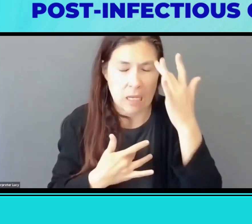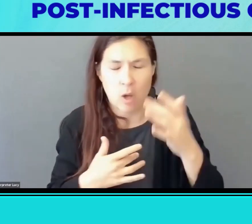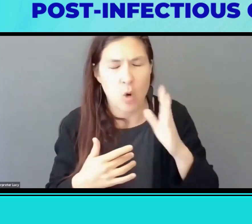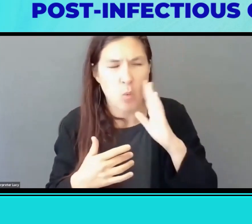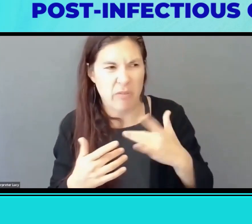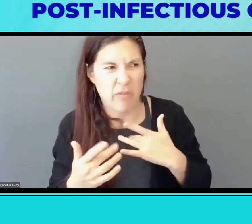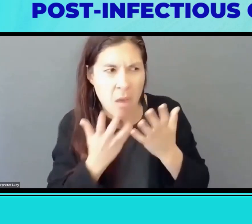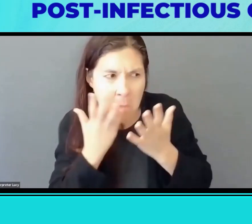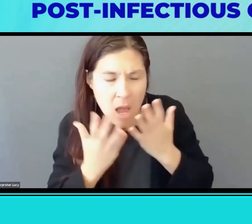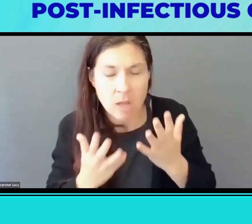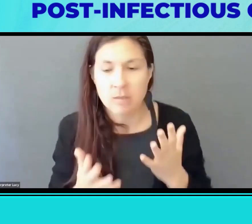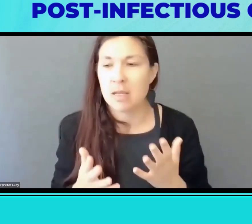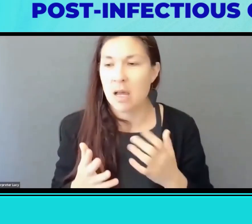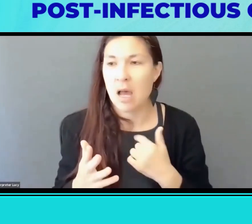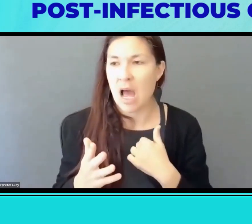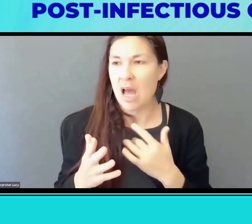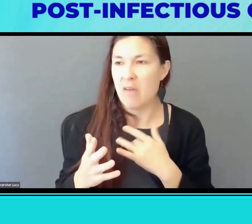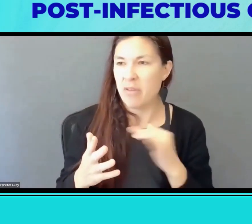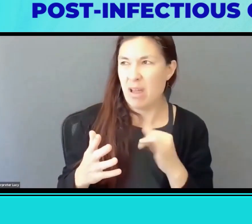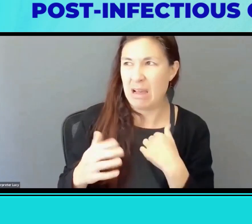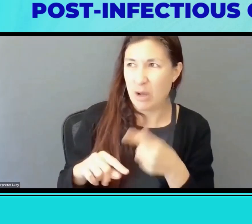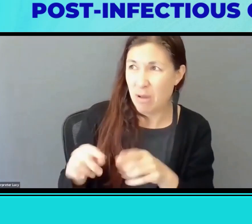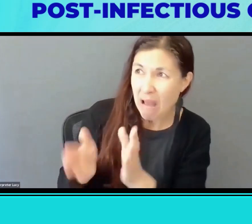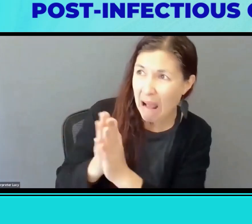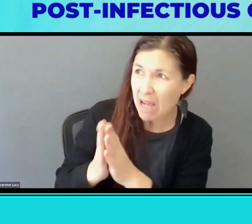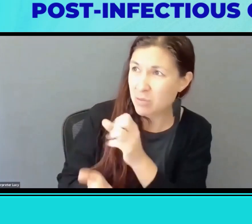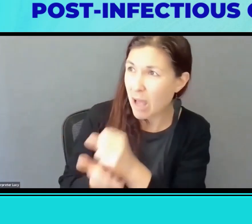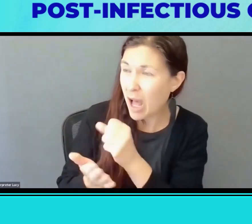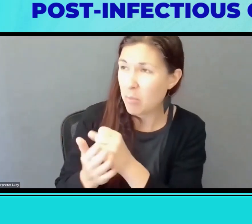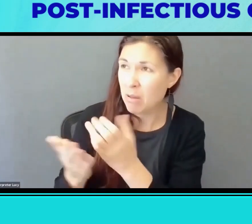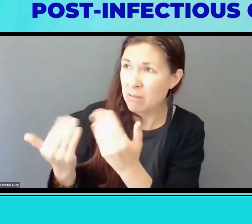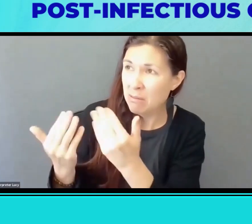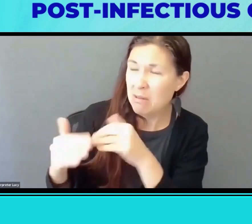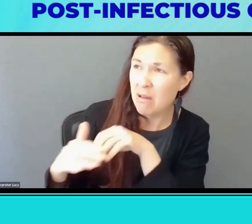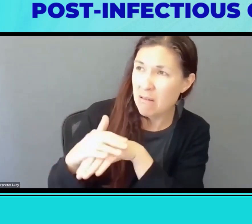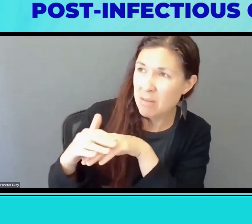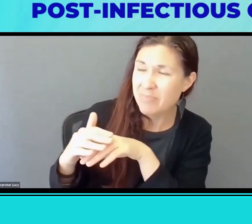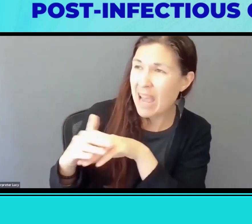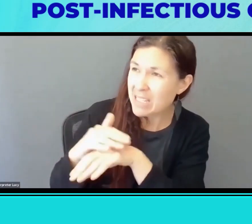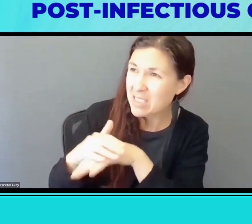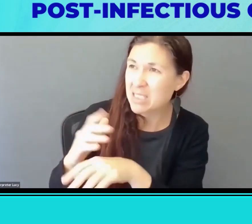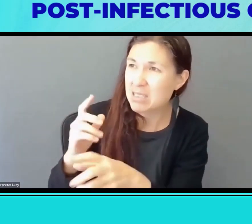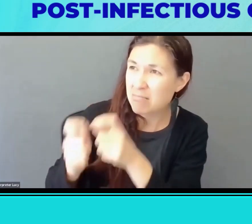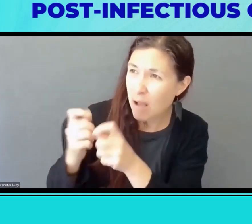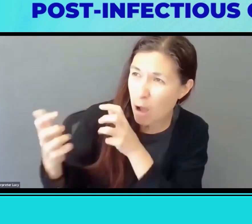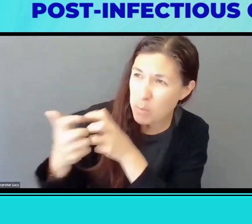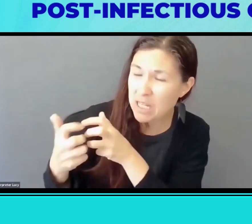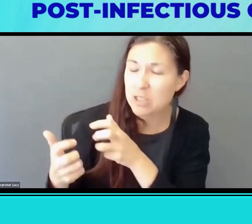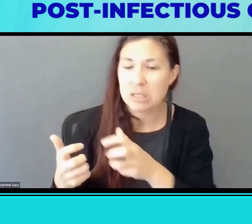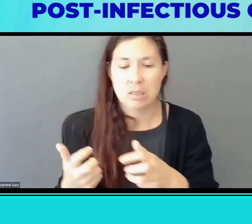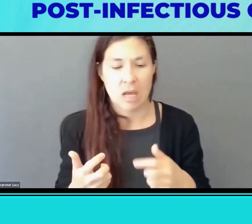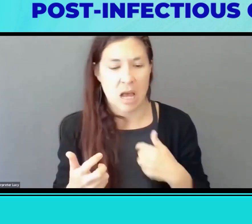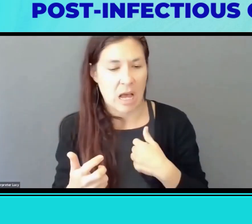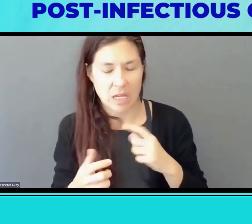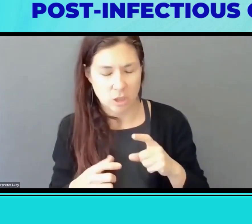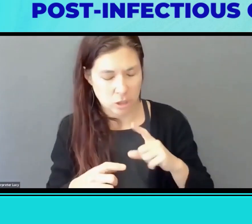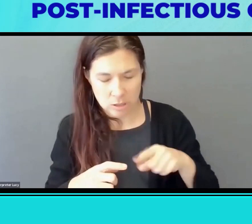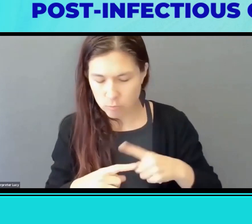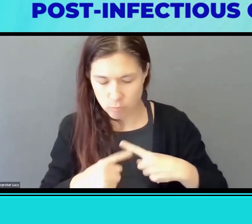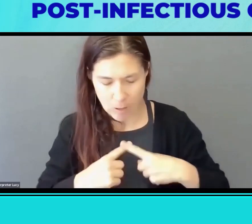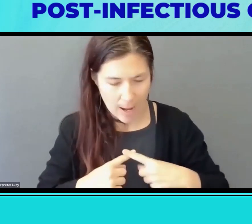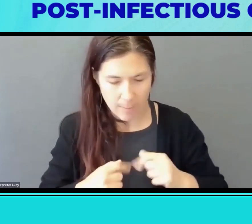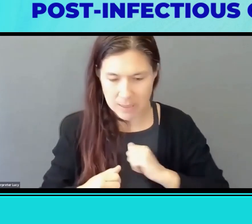pouring every ounce of my limited energy into a dissertation project I was really passionate about. It broke my heart to have to leave the program and my whole life in New